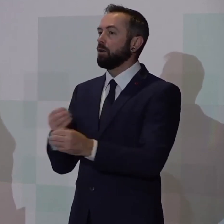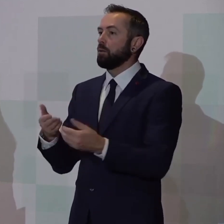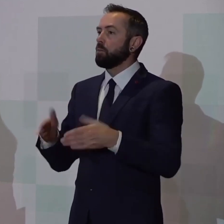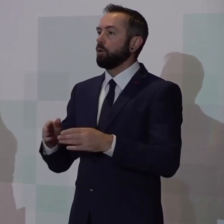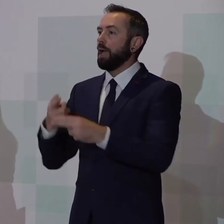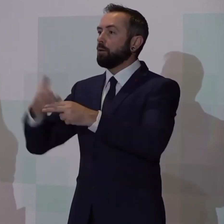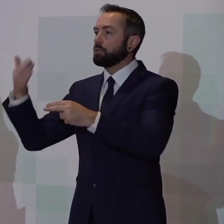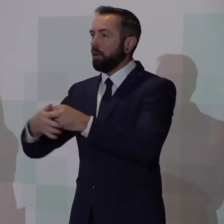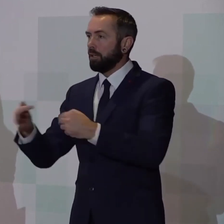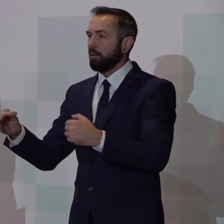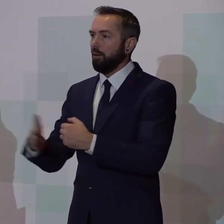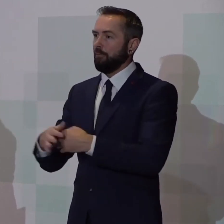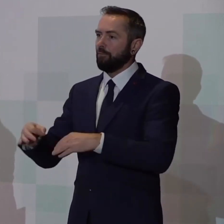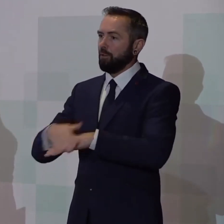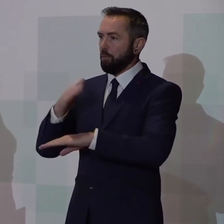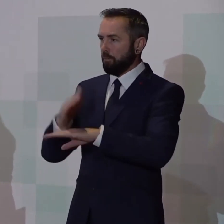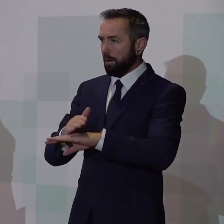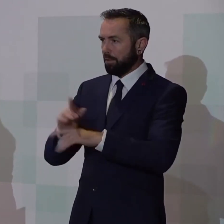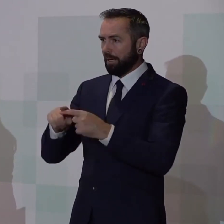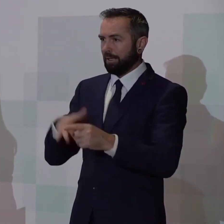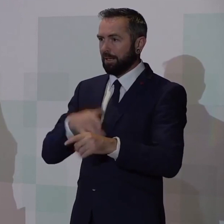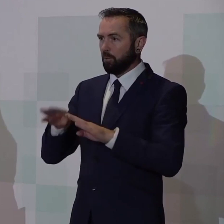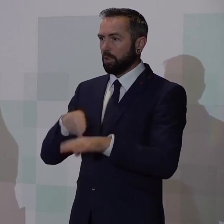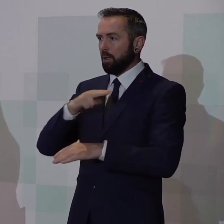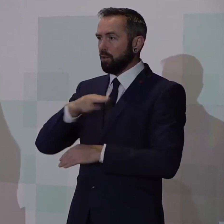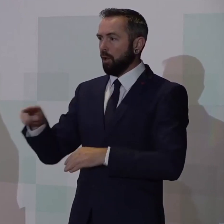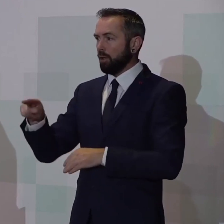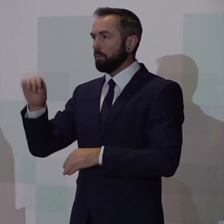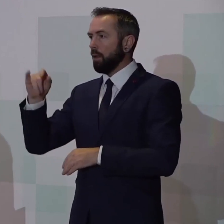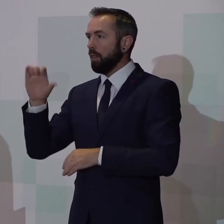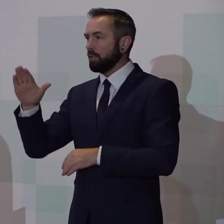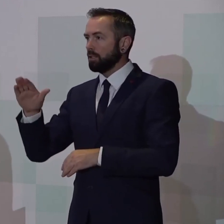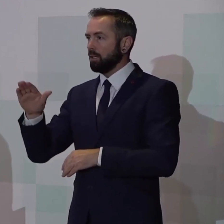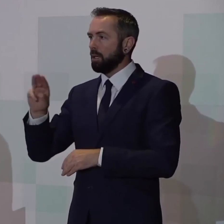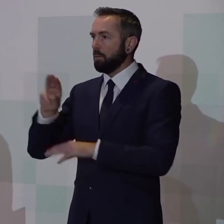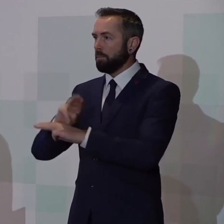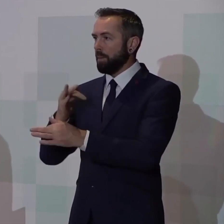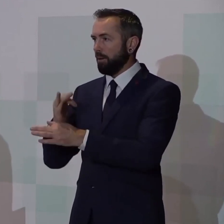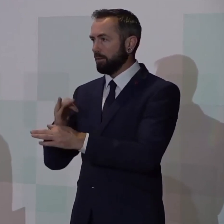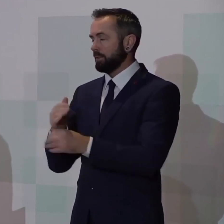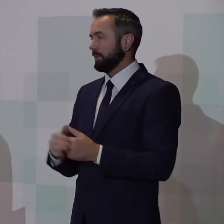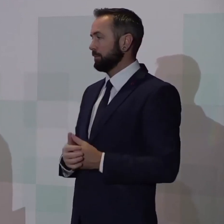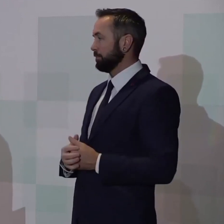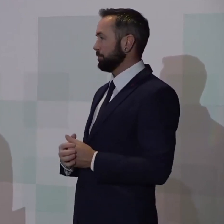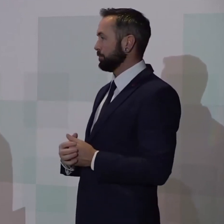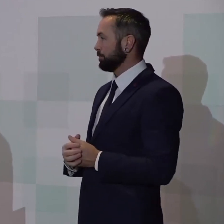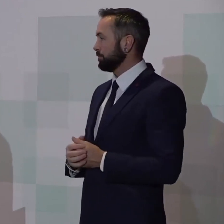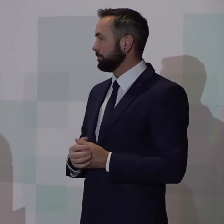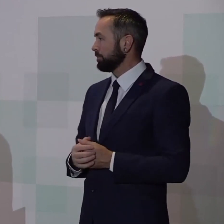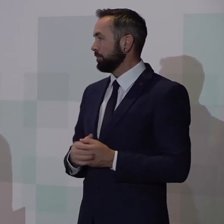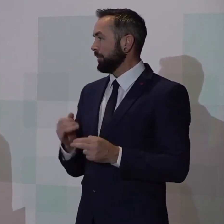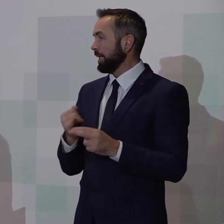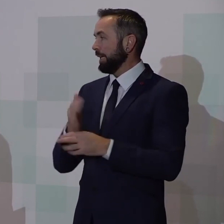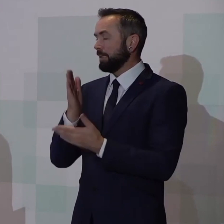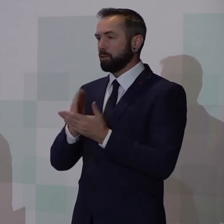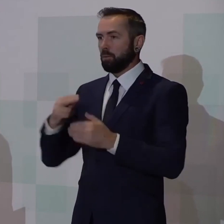call non-biological step-parents, or indeed non-biological parents more generally. In some